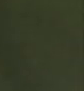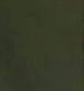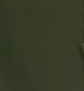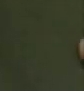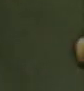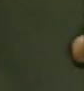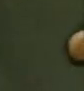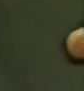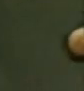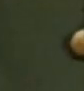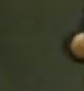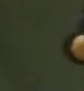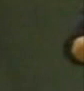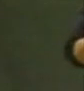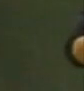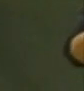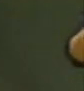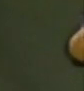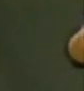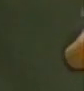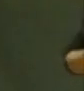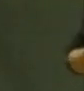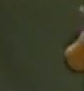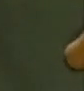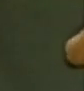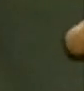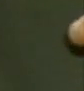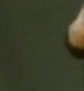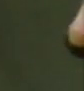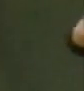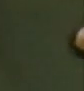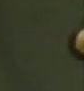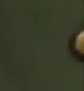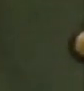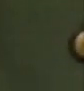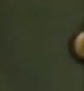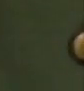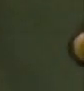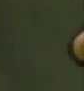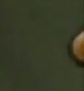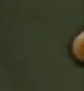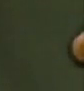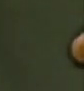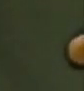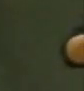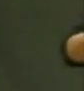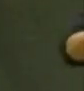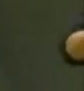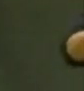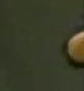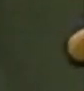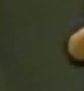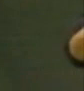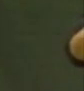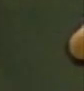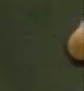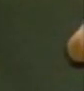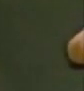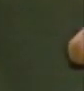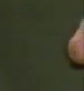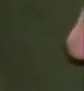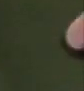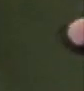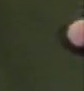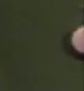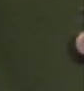believe is the residents that are engaged are the best billboards. And so even having a day,